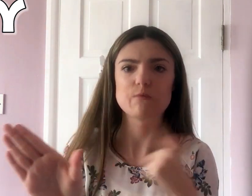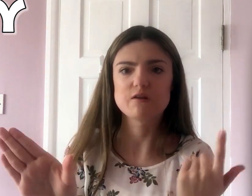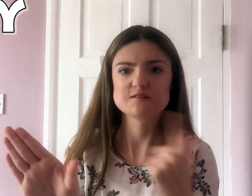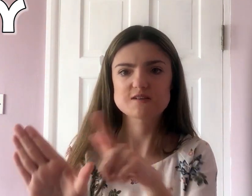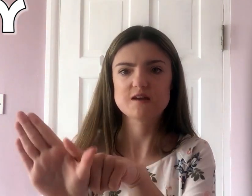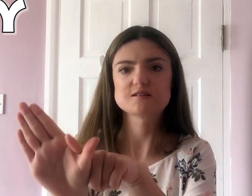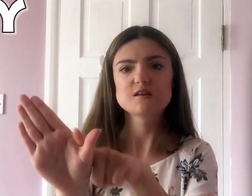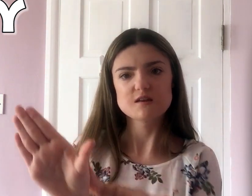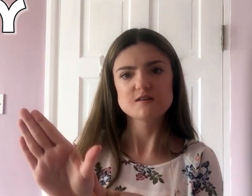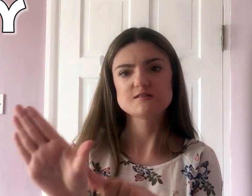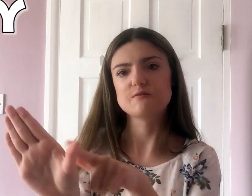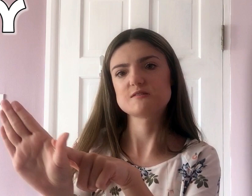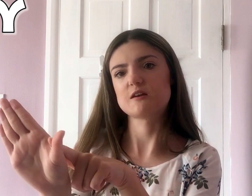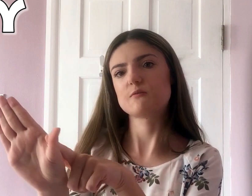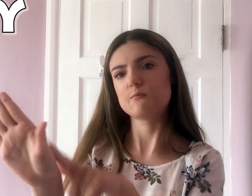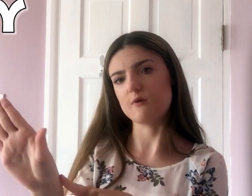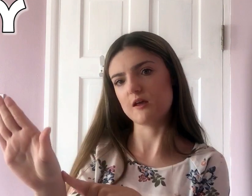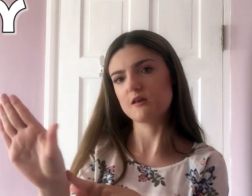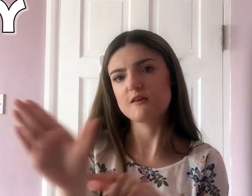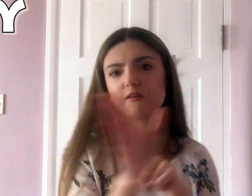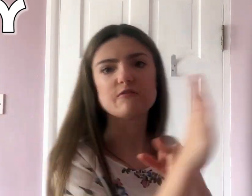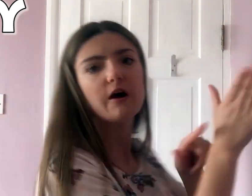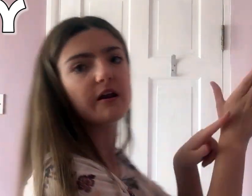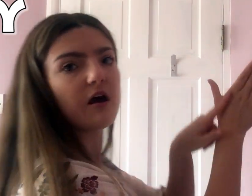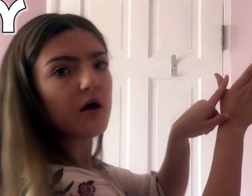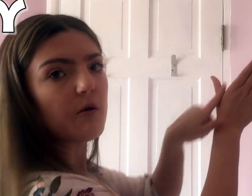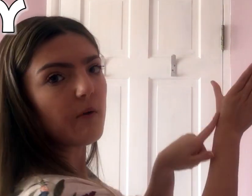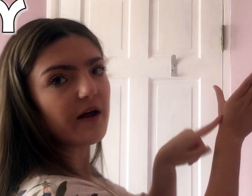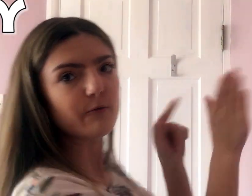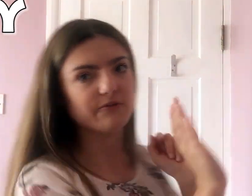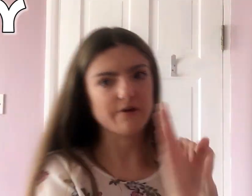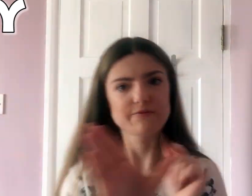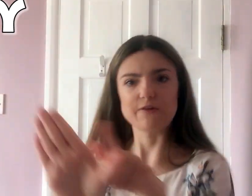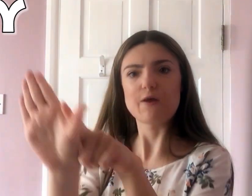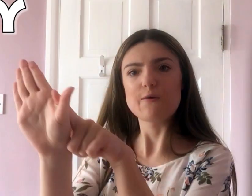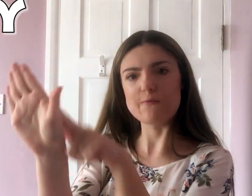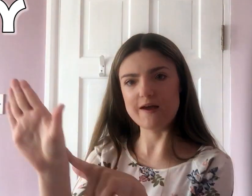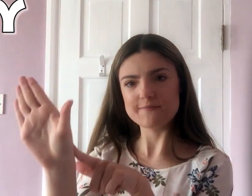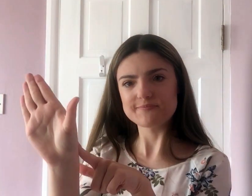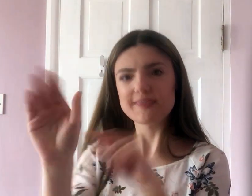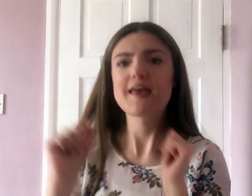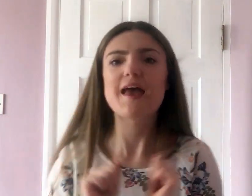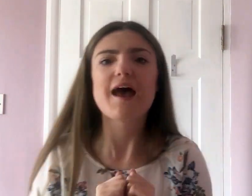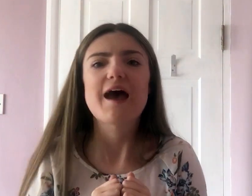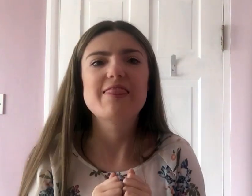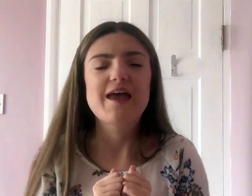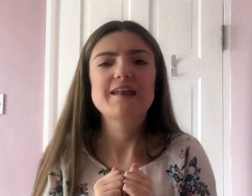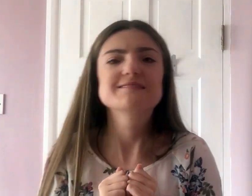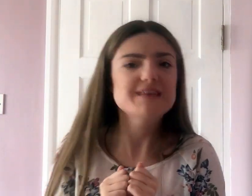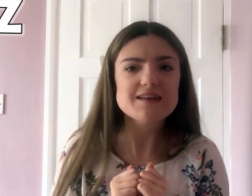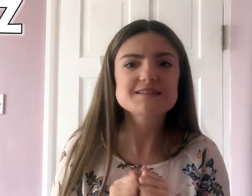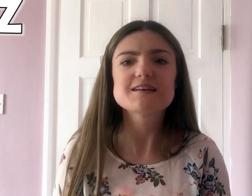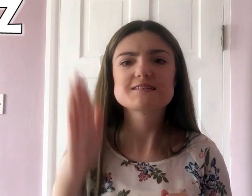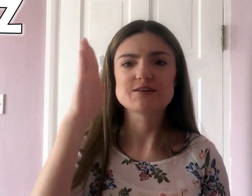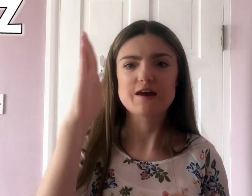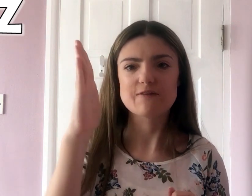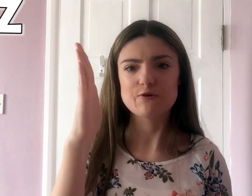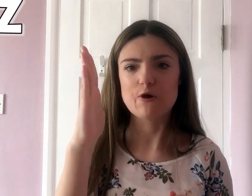will understand. So it's like Y instead of going Y all the time. So Y. And then Z, so you have your